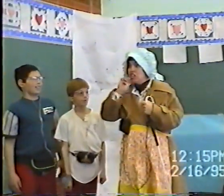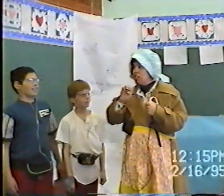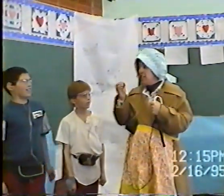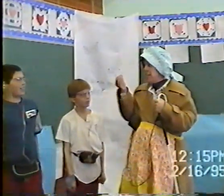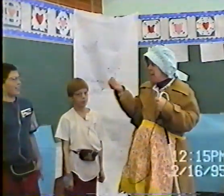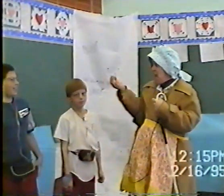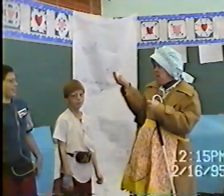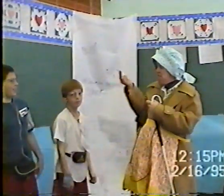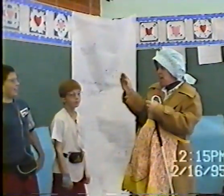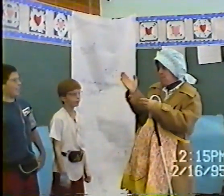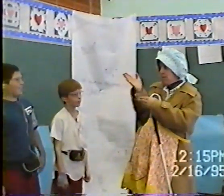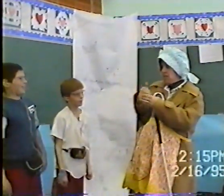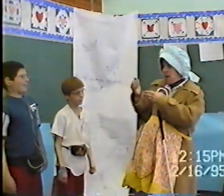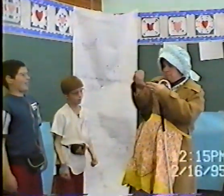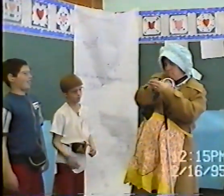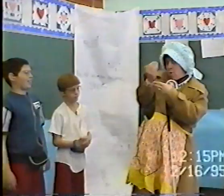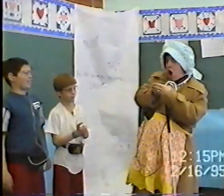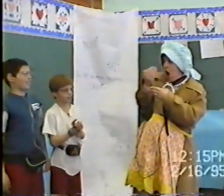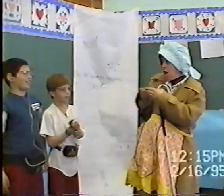She gave them some broth.